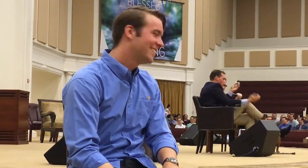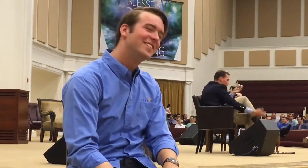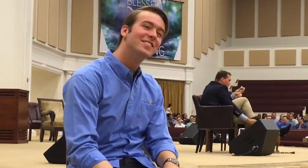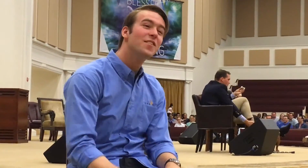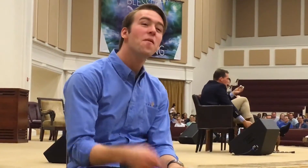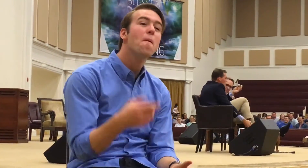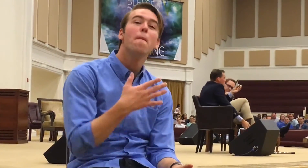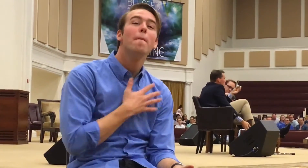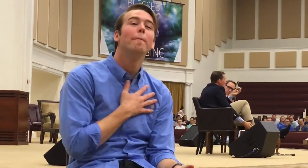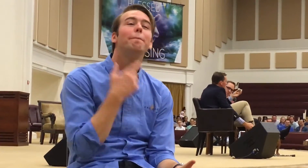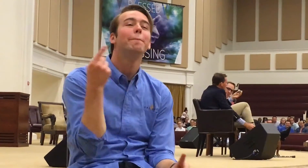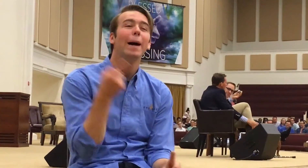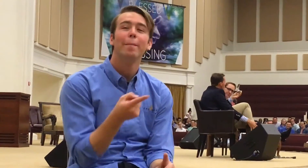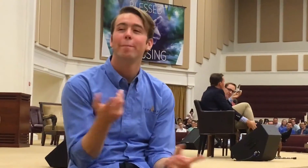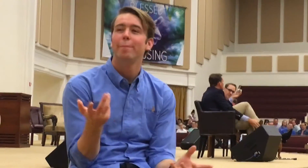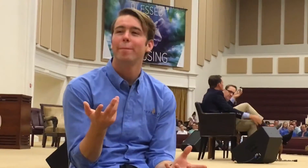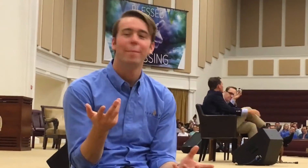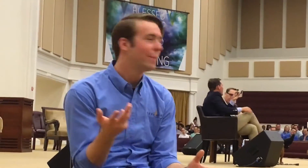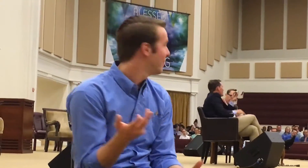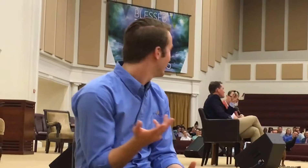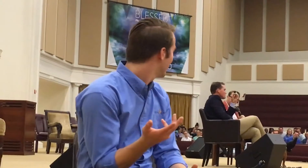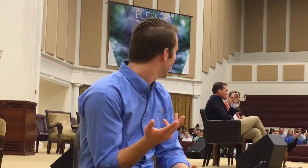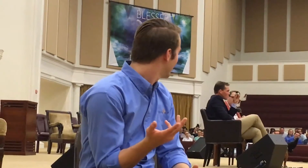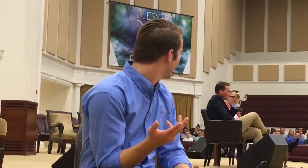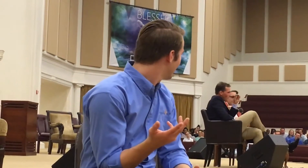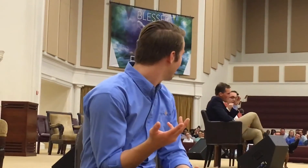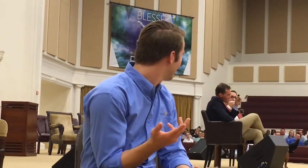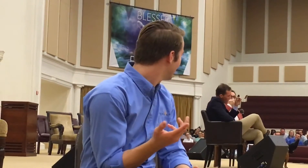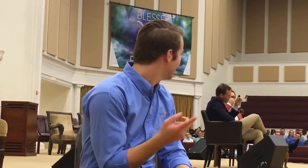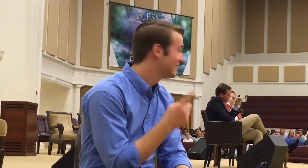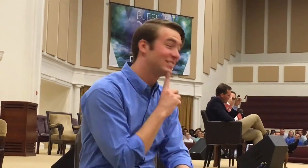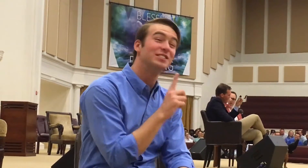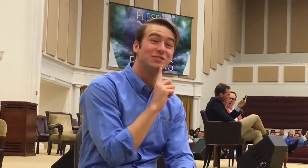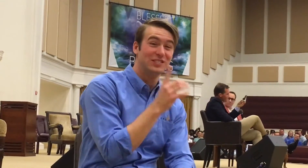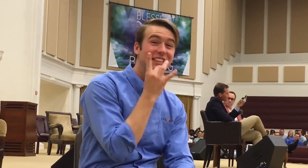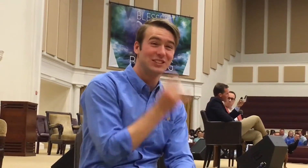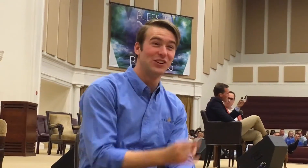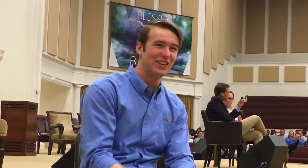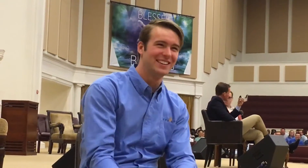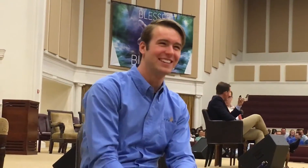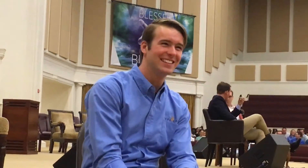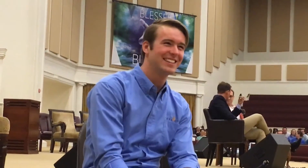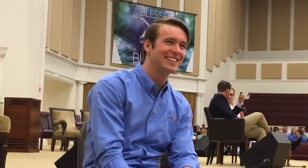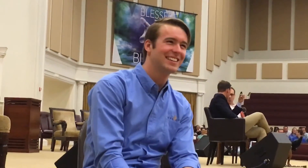The point is, this is pretty good.